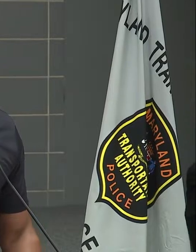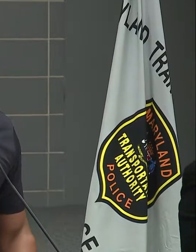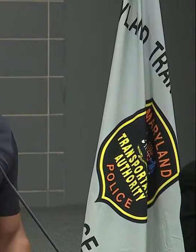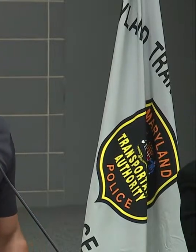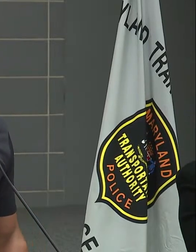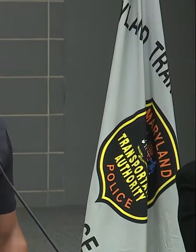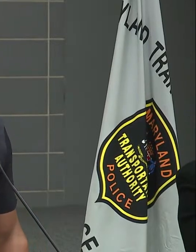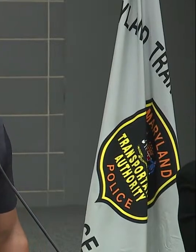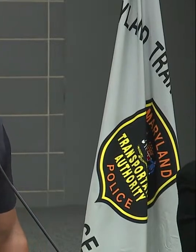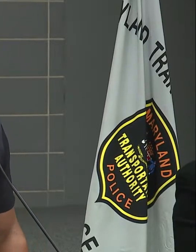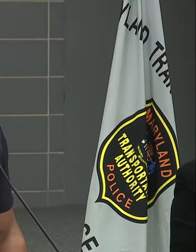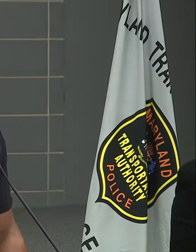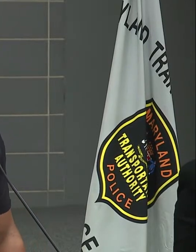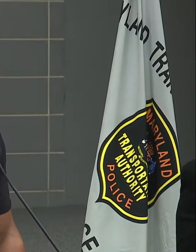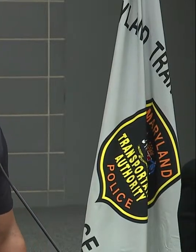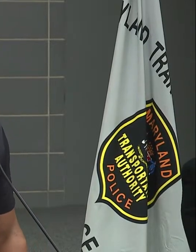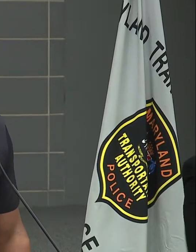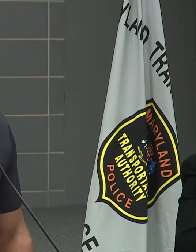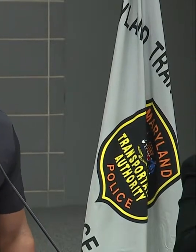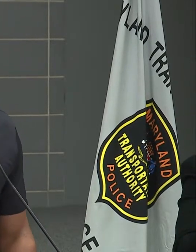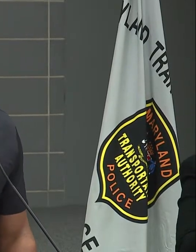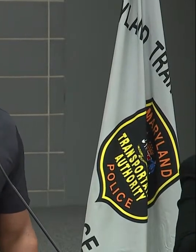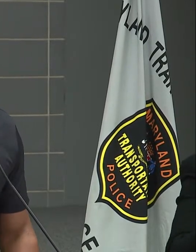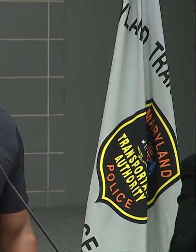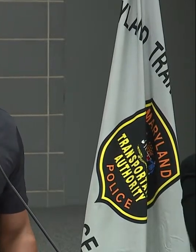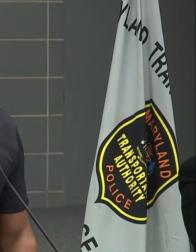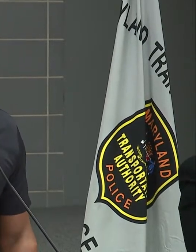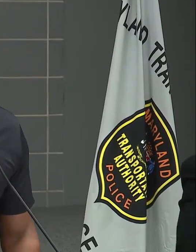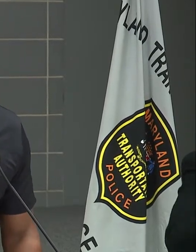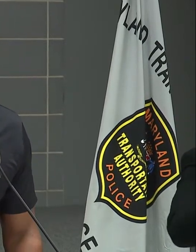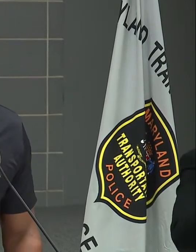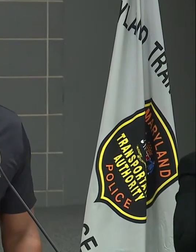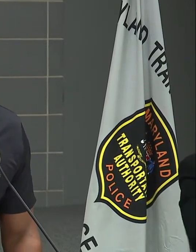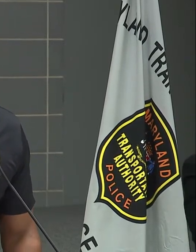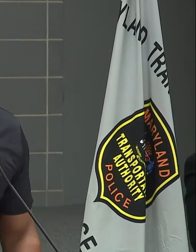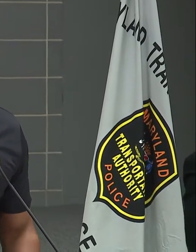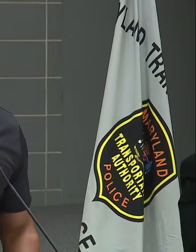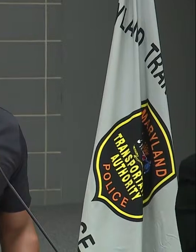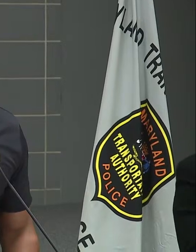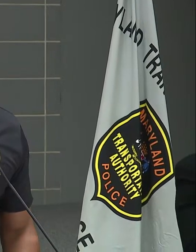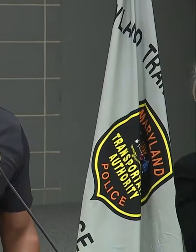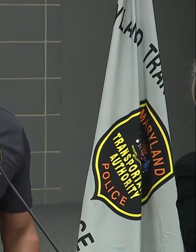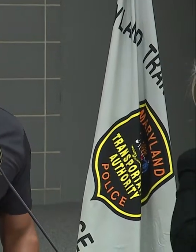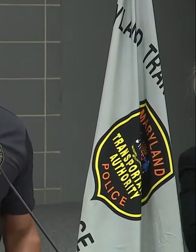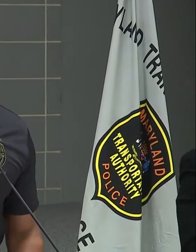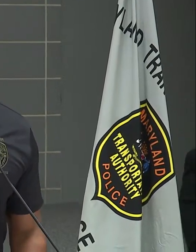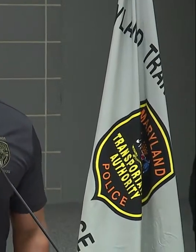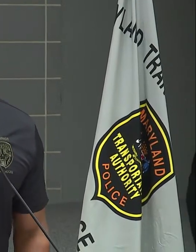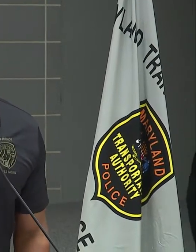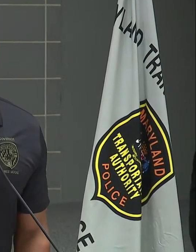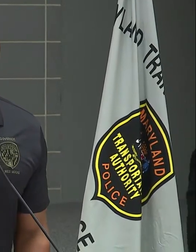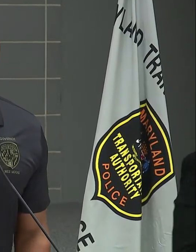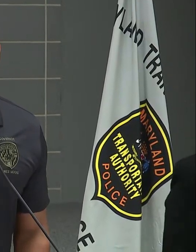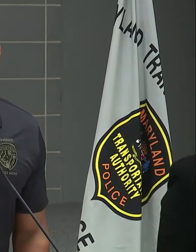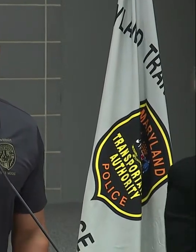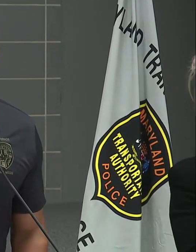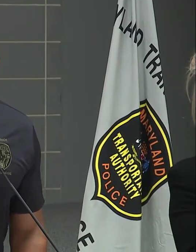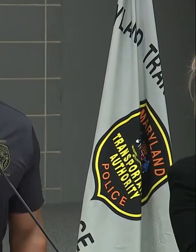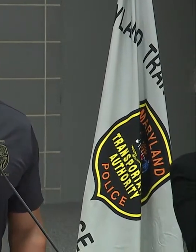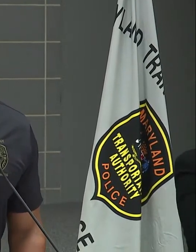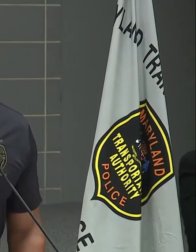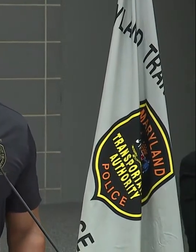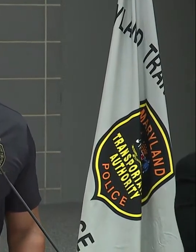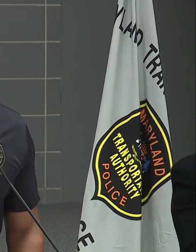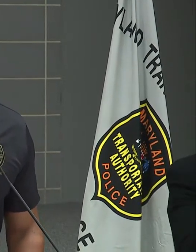we need to clear the channel and open the vessel traffic to the port. Third, we need to take care of all